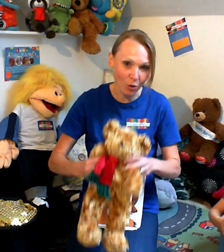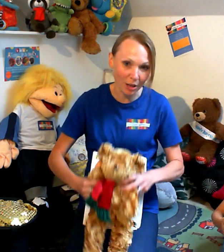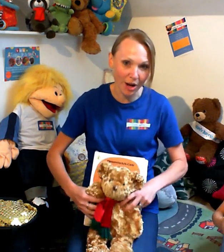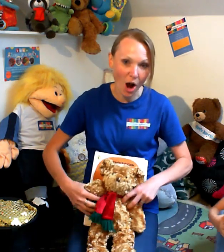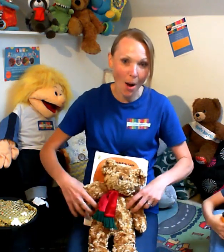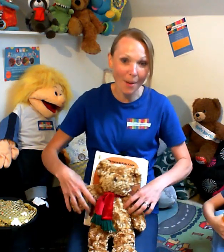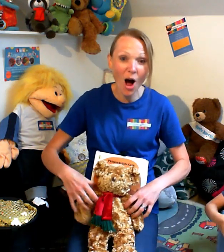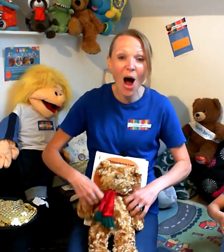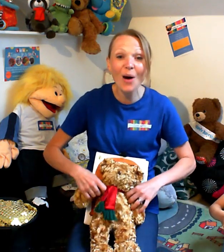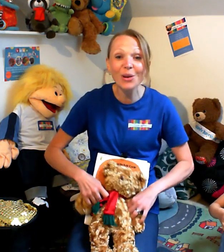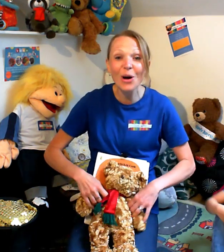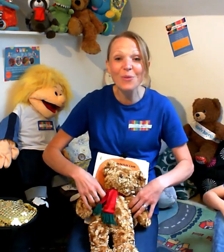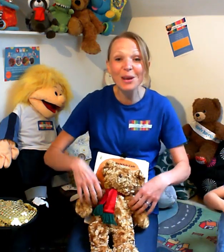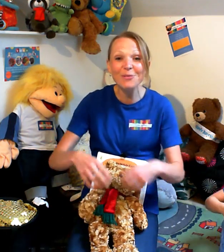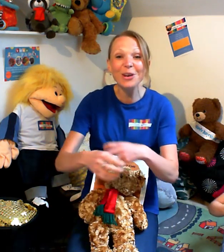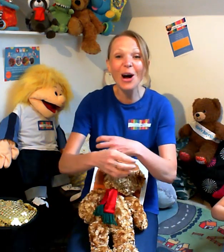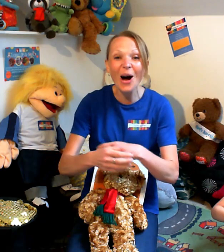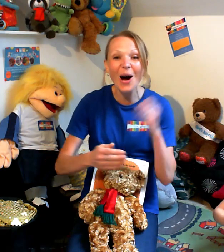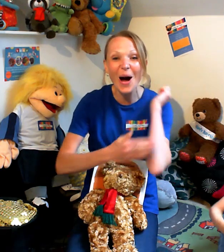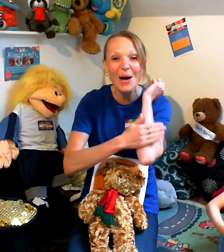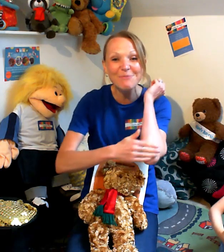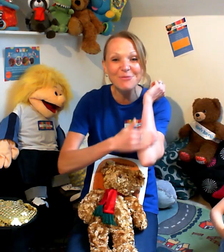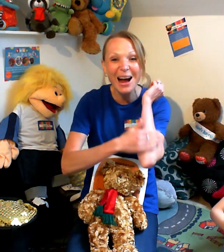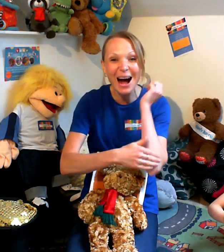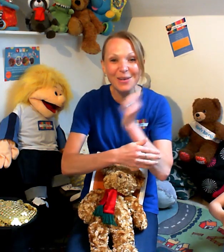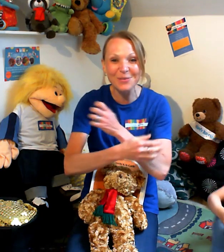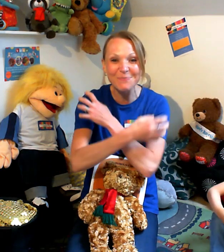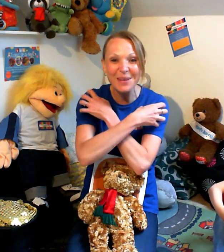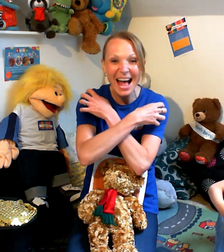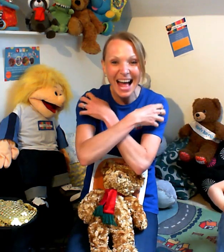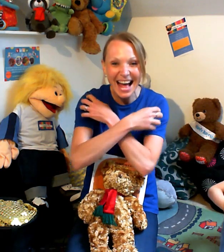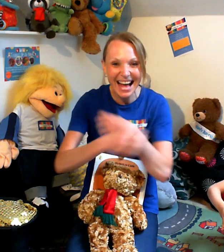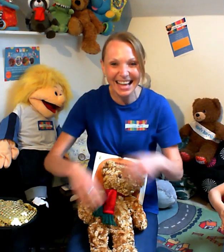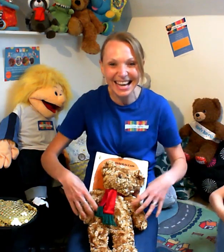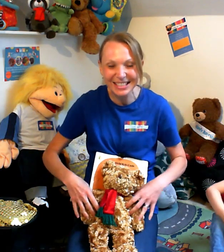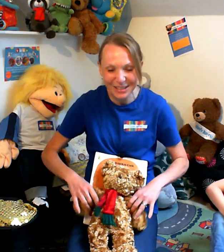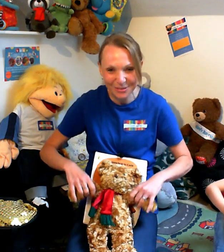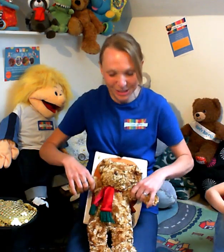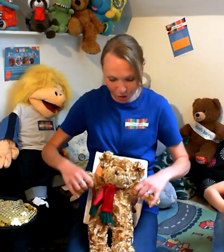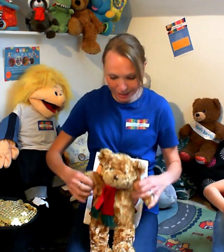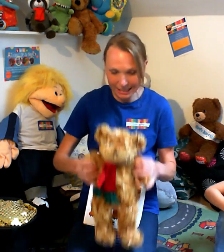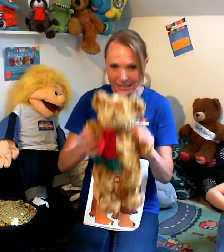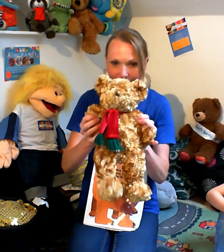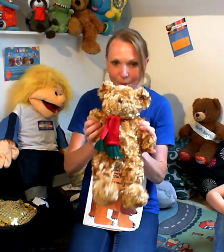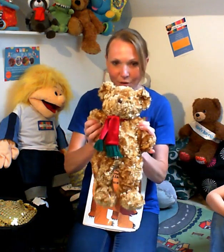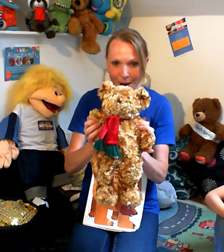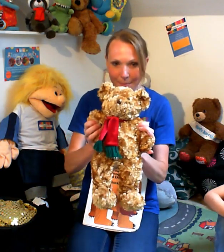stolen our... Oh, look, we've got a brown bear. That's lovely, Jordan. This is our brown bear.